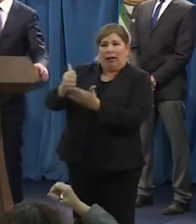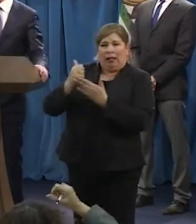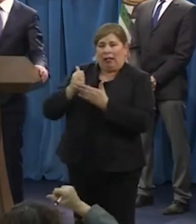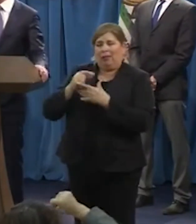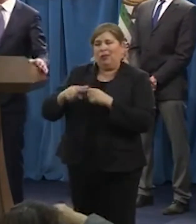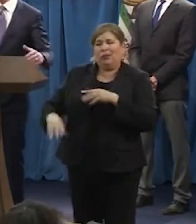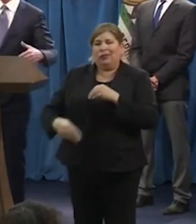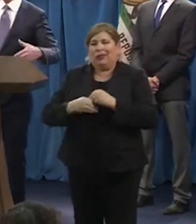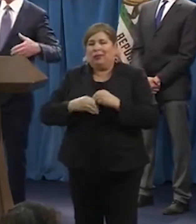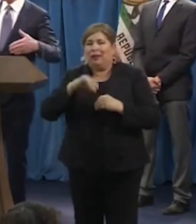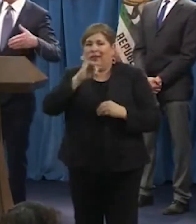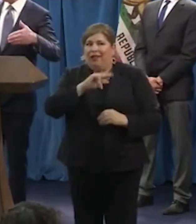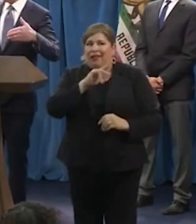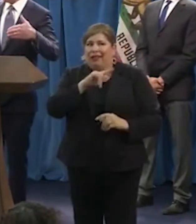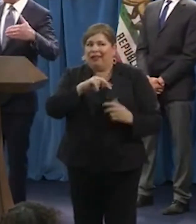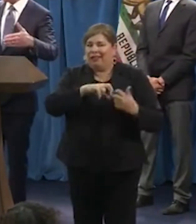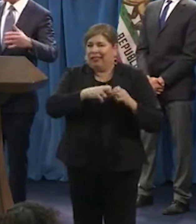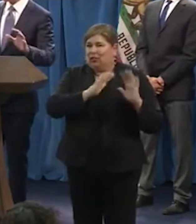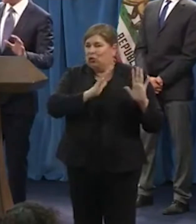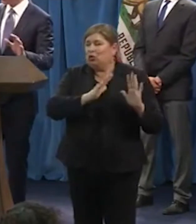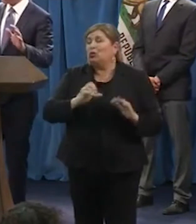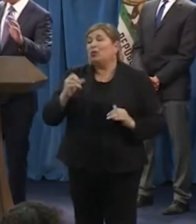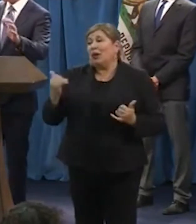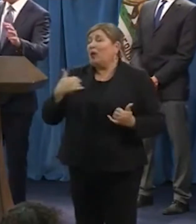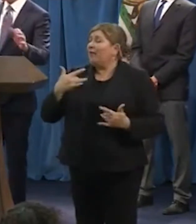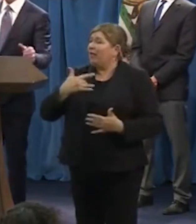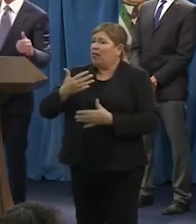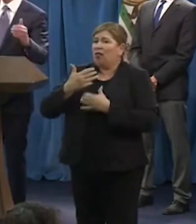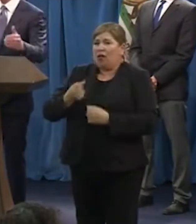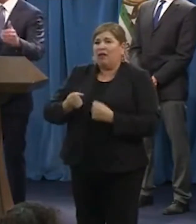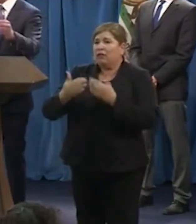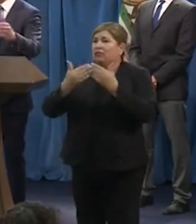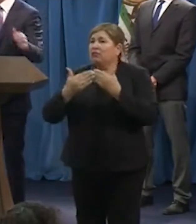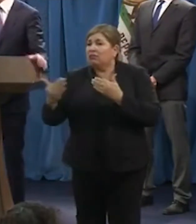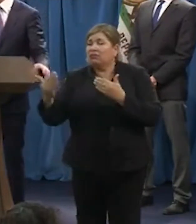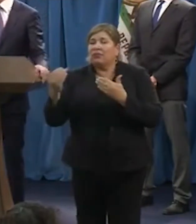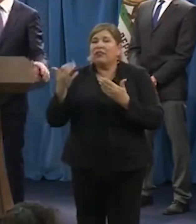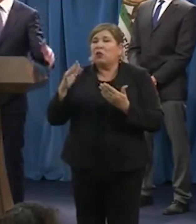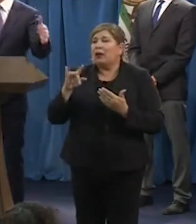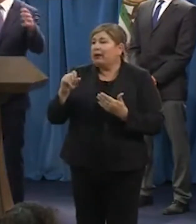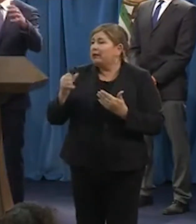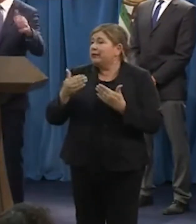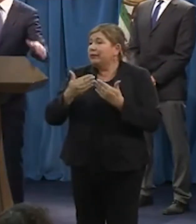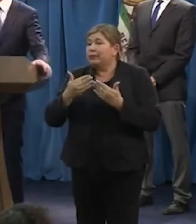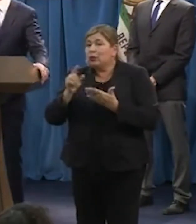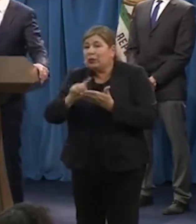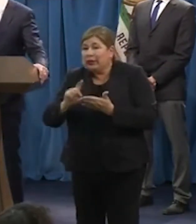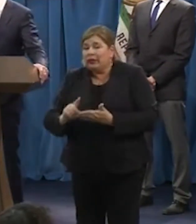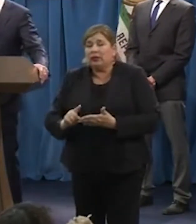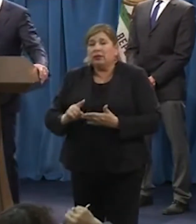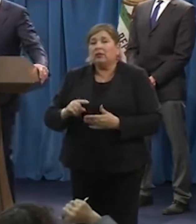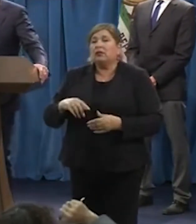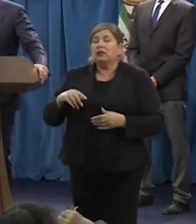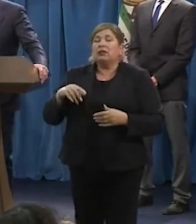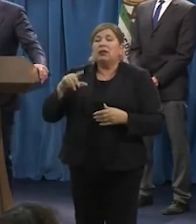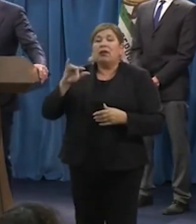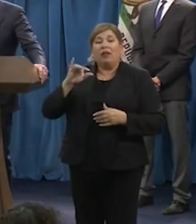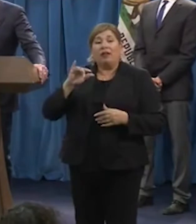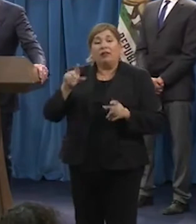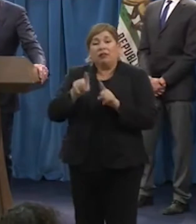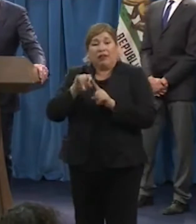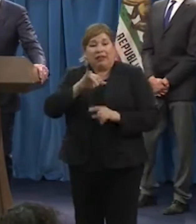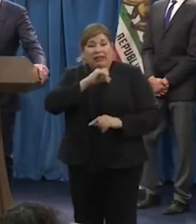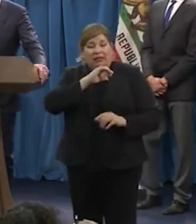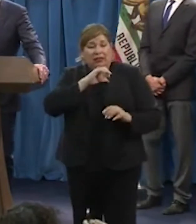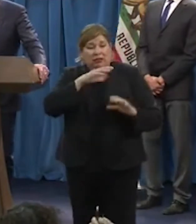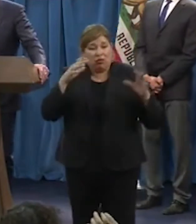supplement that. And so I feel more confident as we move forward in the next days and weeks, including these community facilities, congregate testing